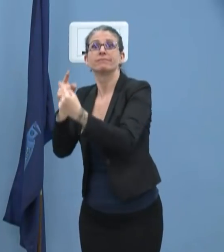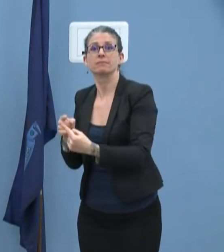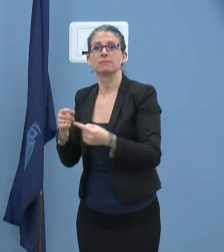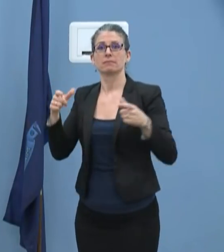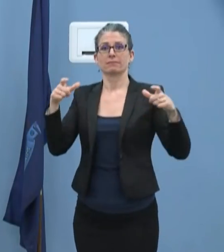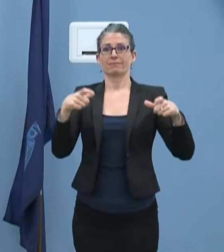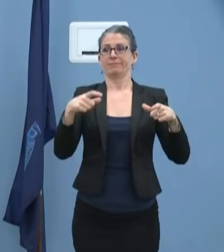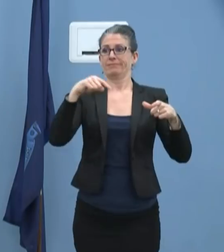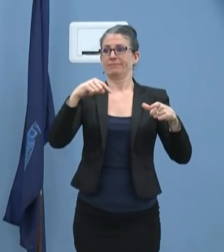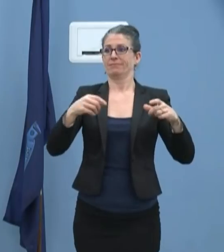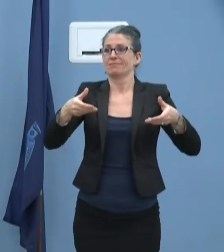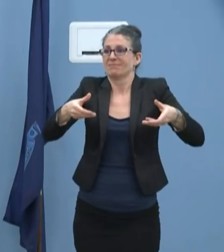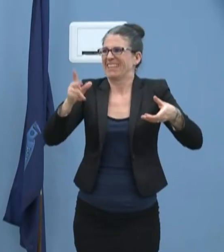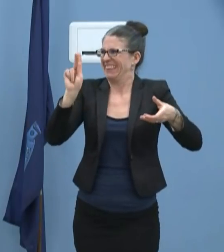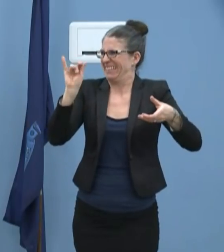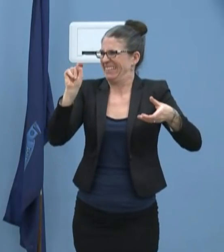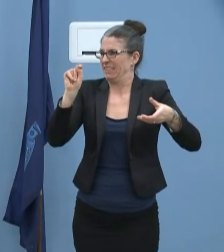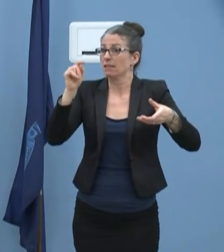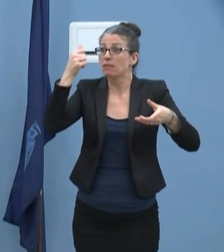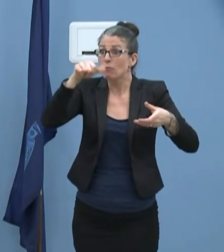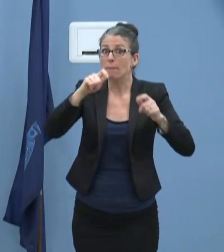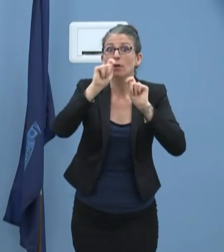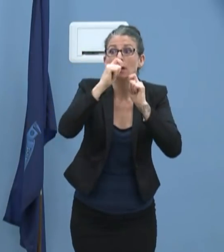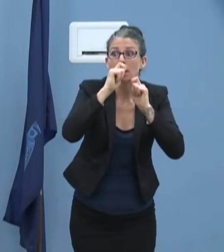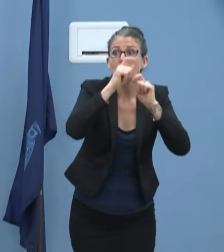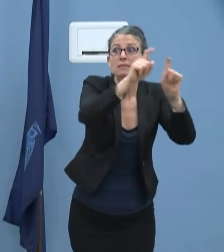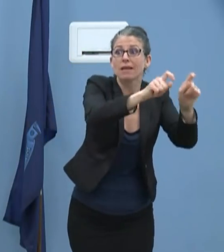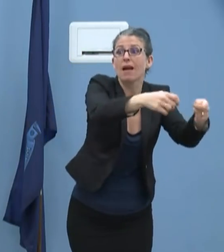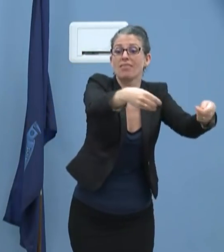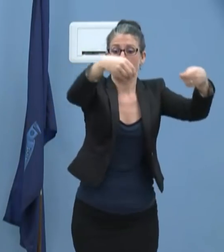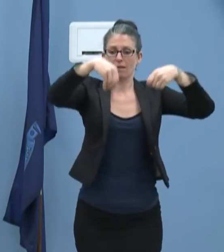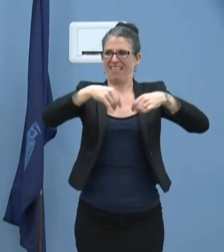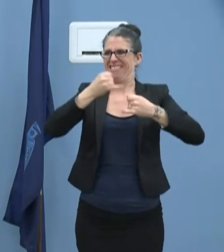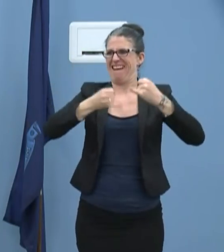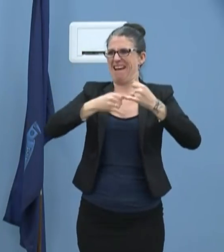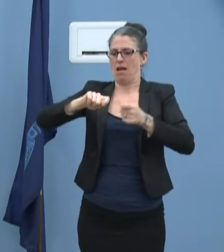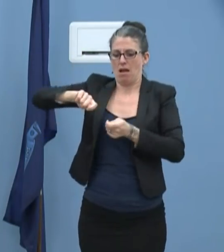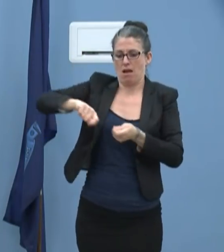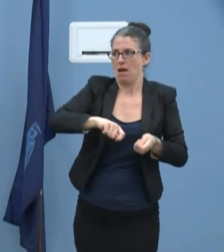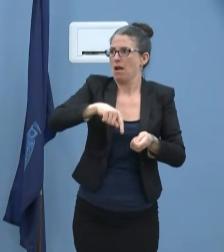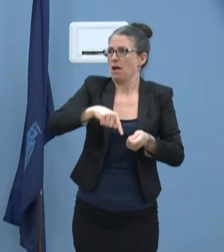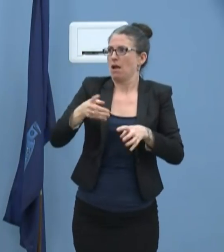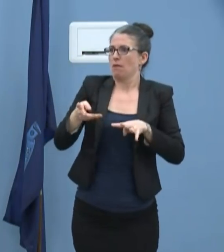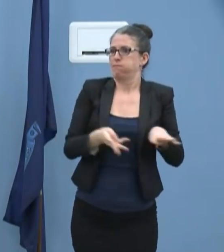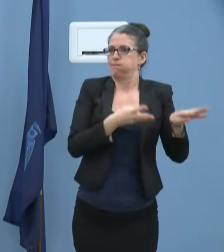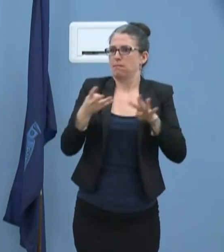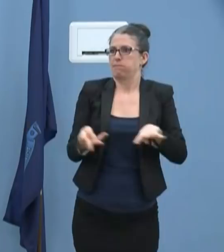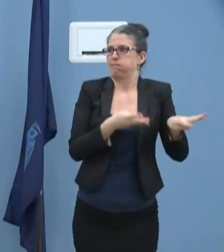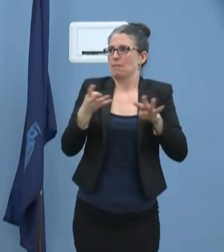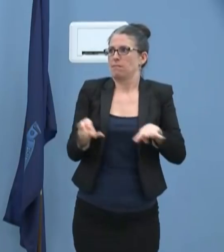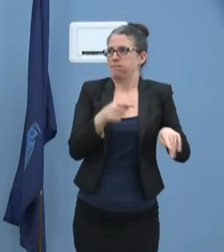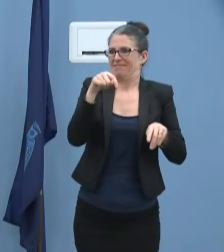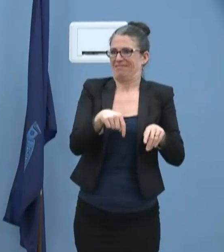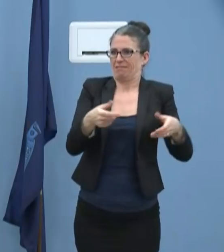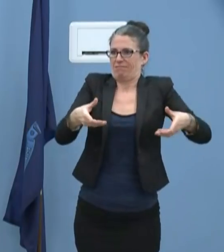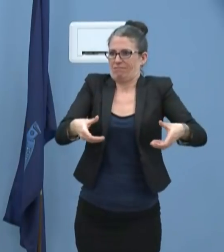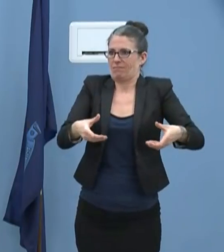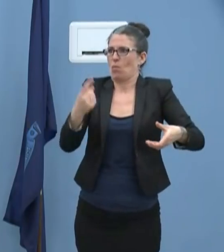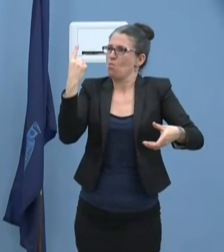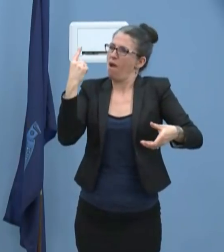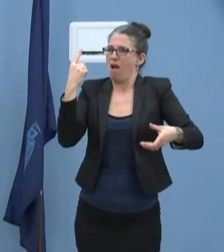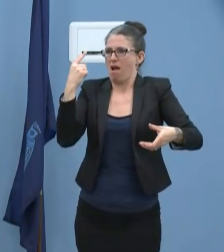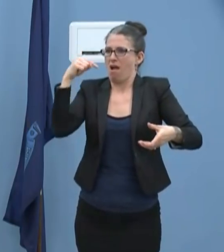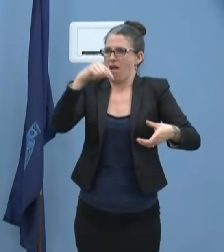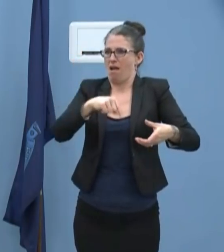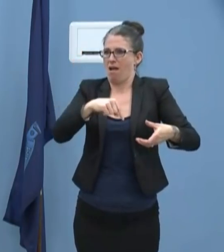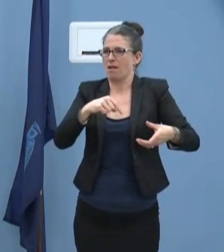but the other pieces that are necessary in order to undertake testing. In a sense, testing is like baking something. There are a